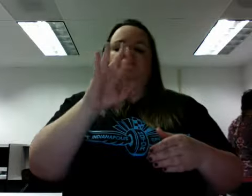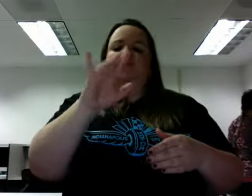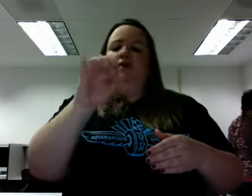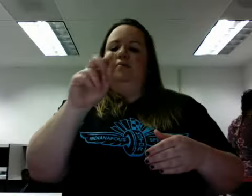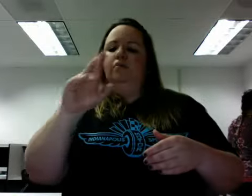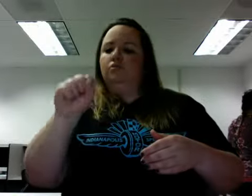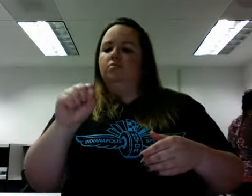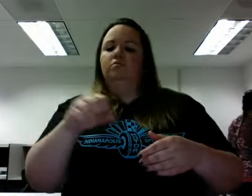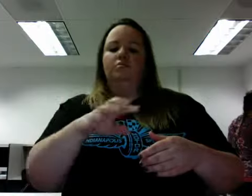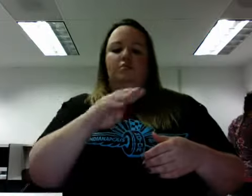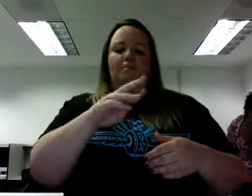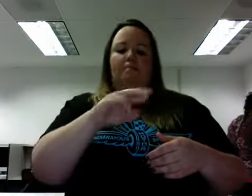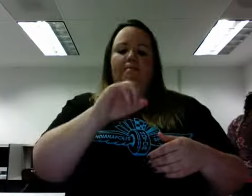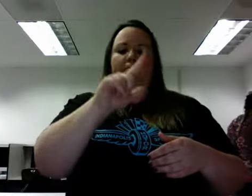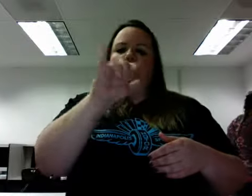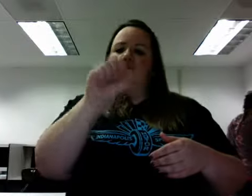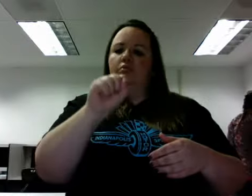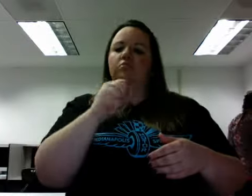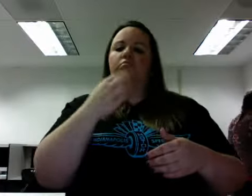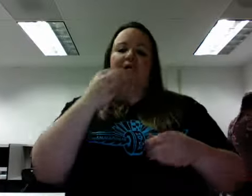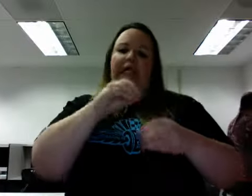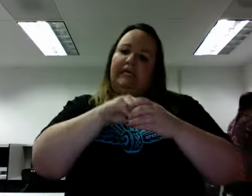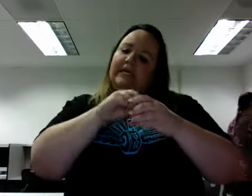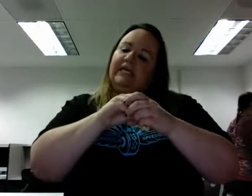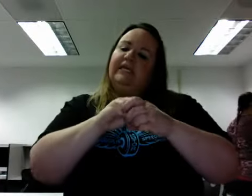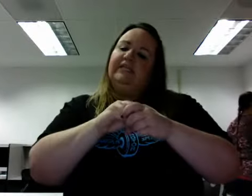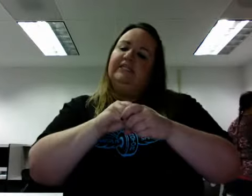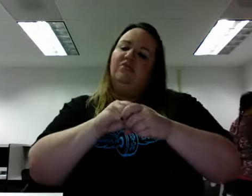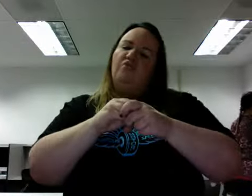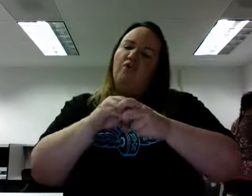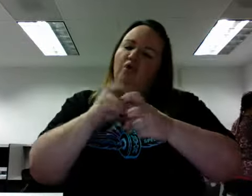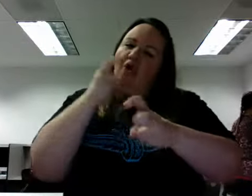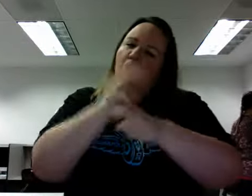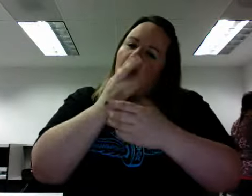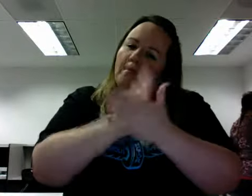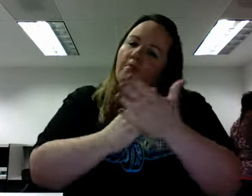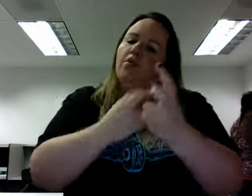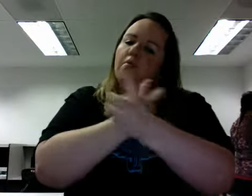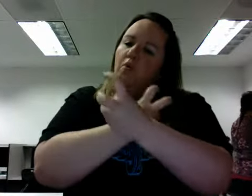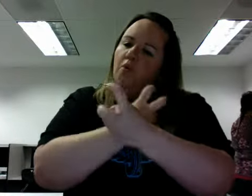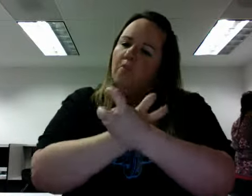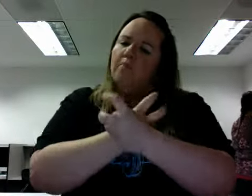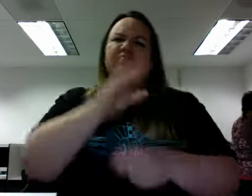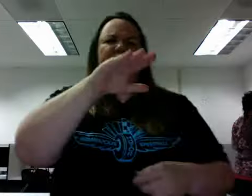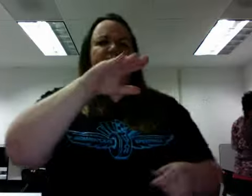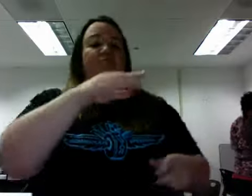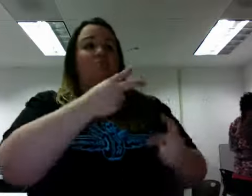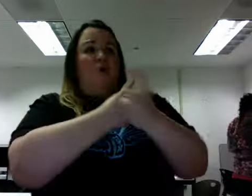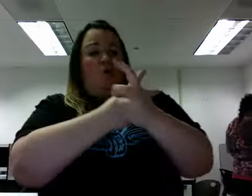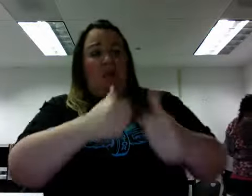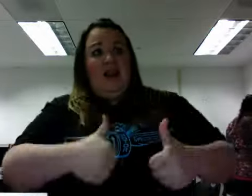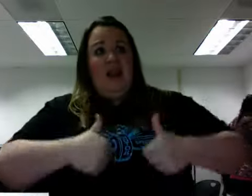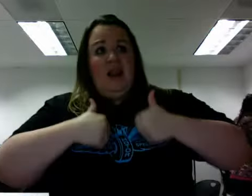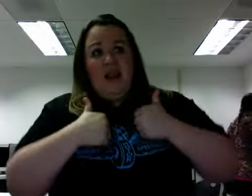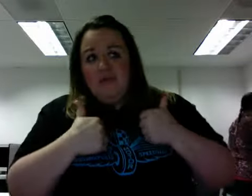bone. The minerals are found in the compact bone. That's the hardness of the bone. By the way, is the bone living or non-living? In other words, this hard compact, let's